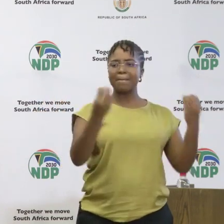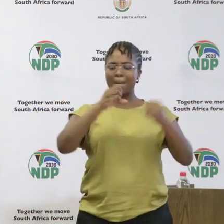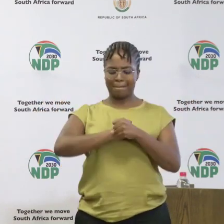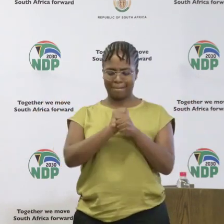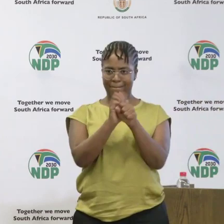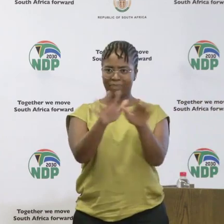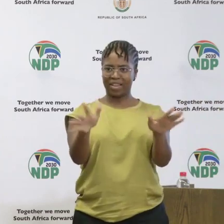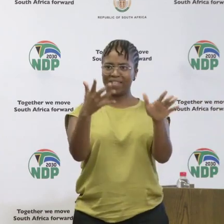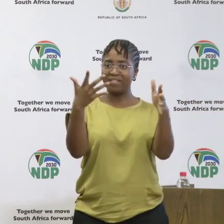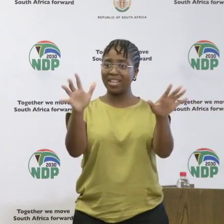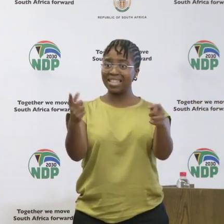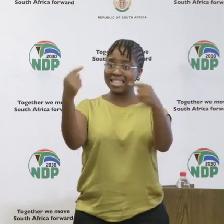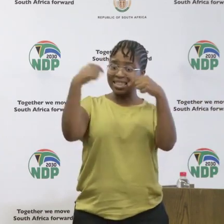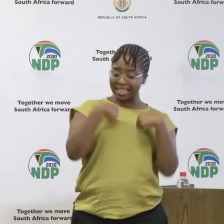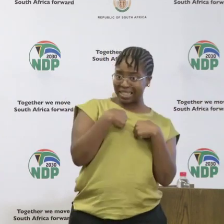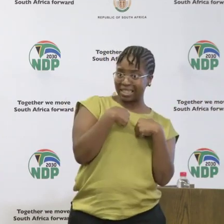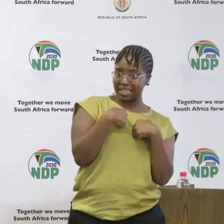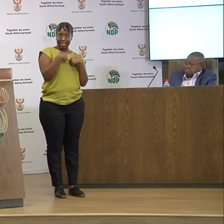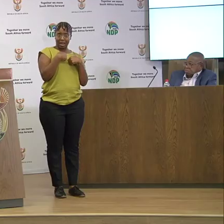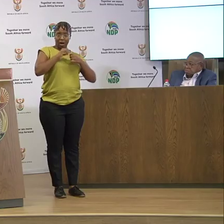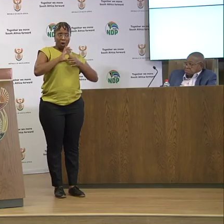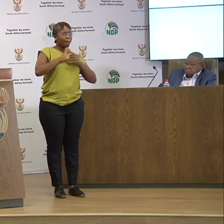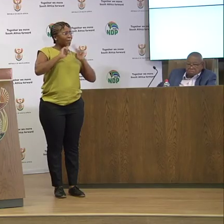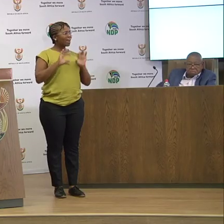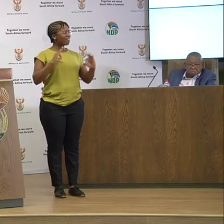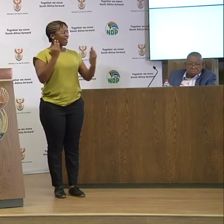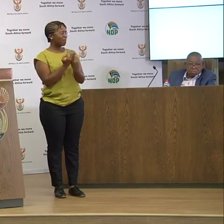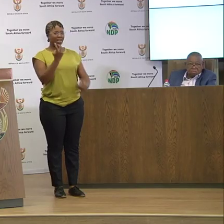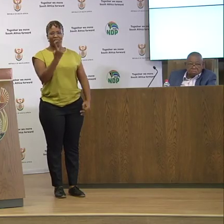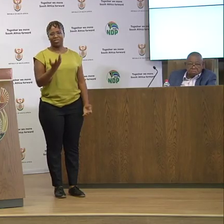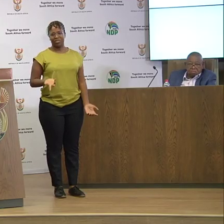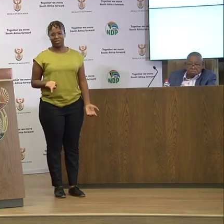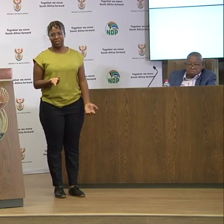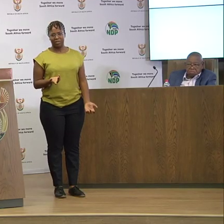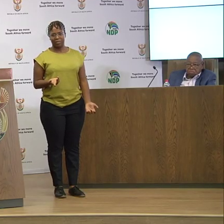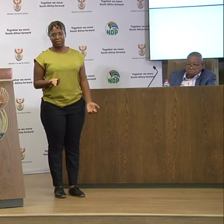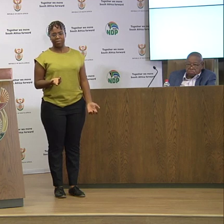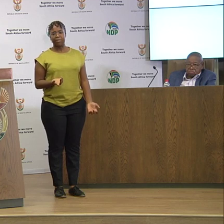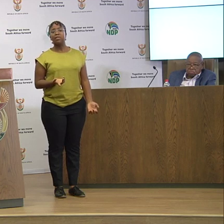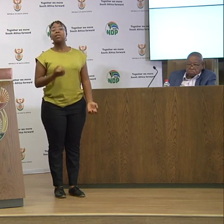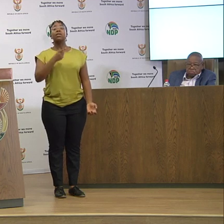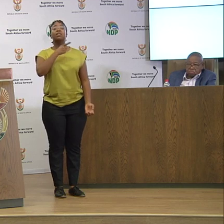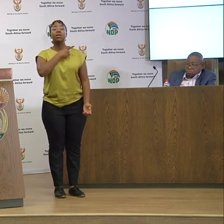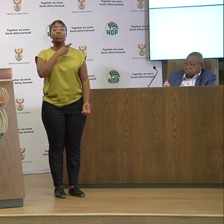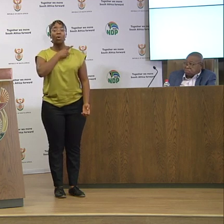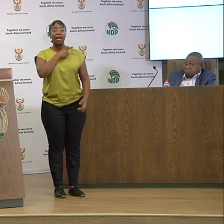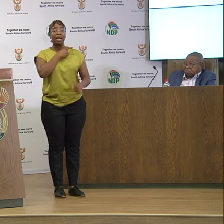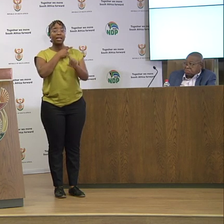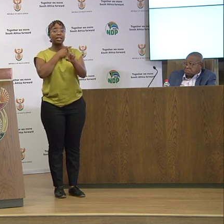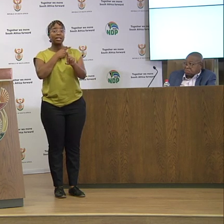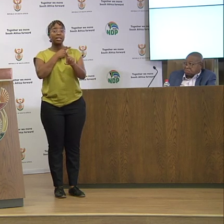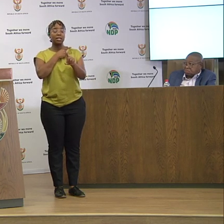and bring it to not only to us, but to our families as well. I therefore, well, I've not